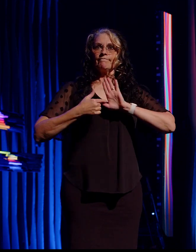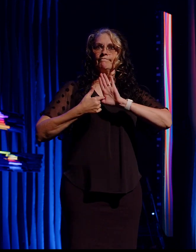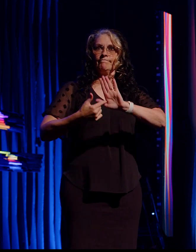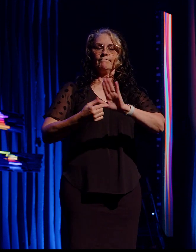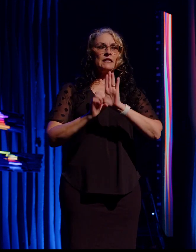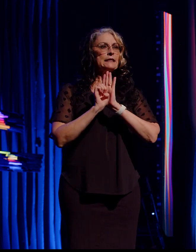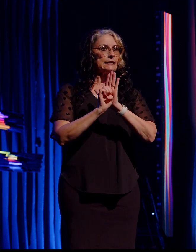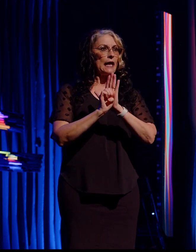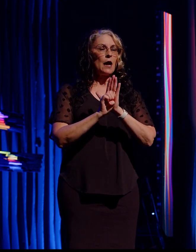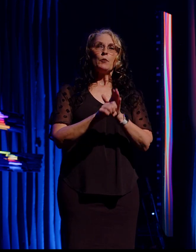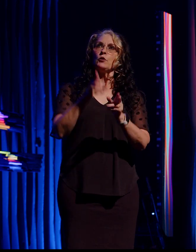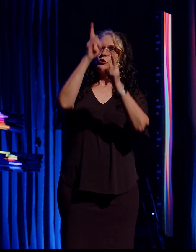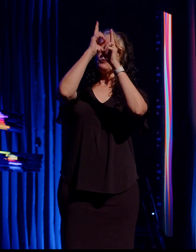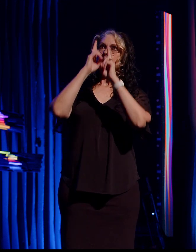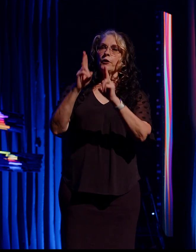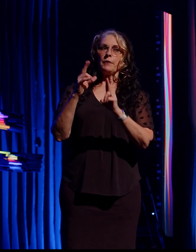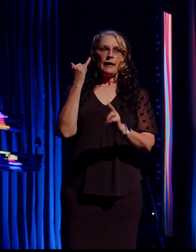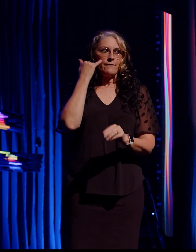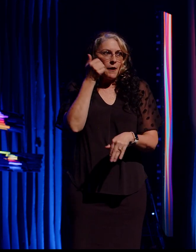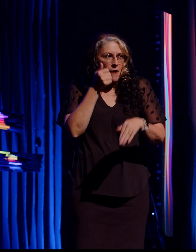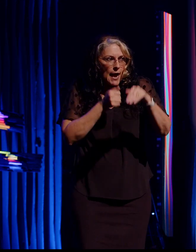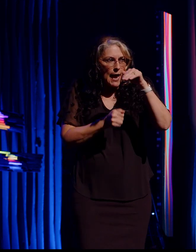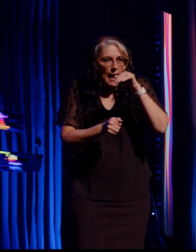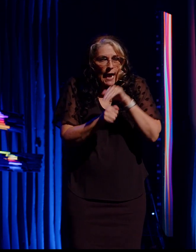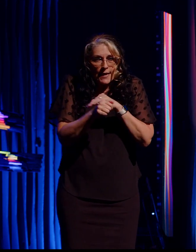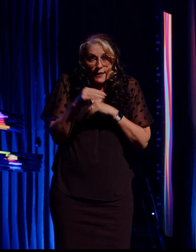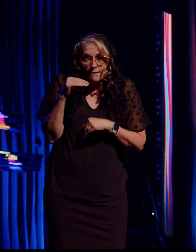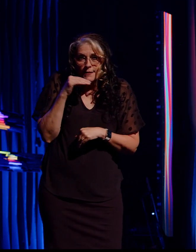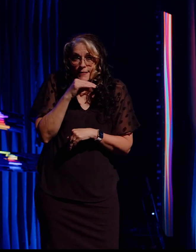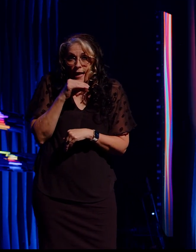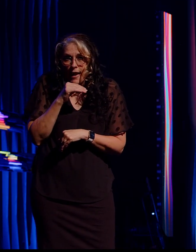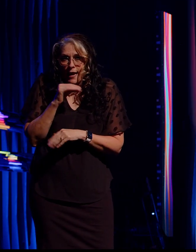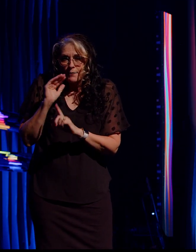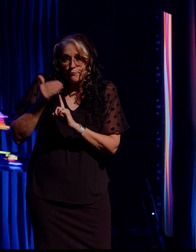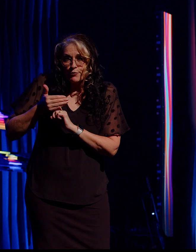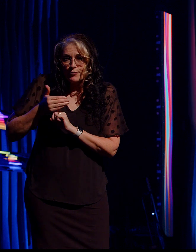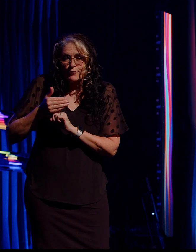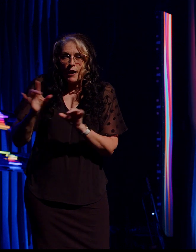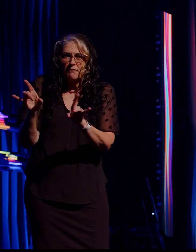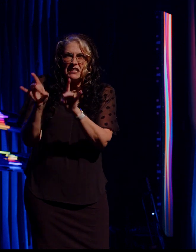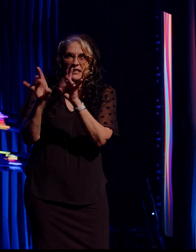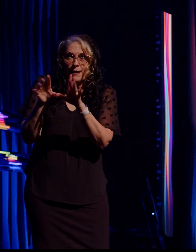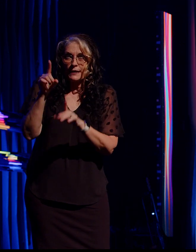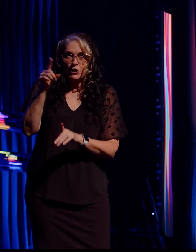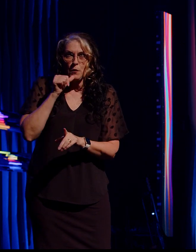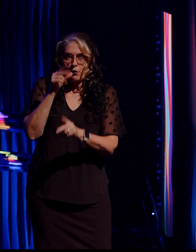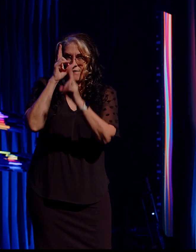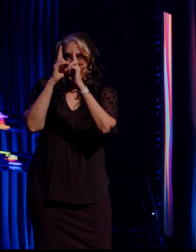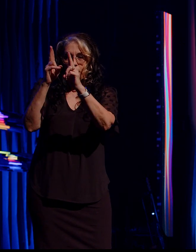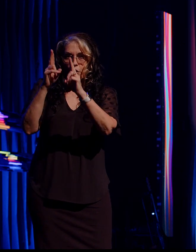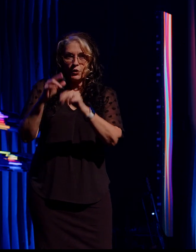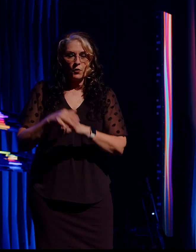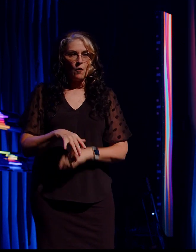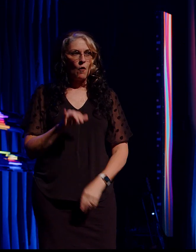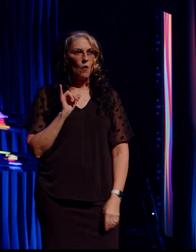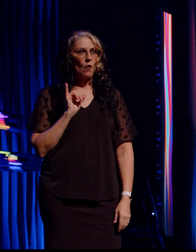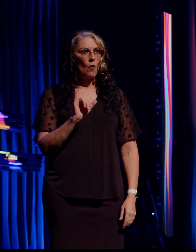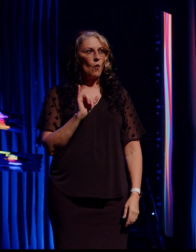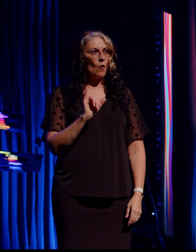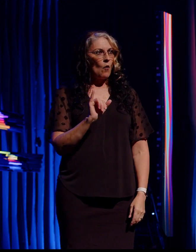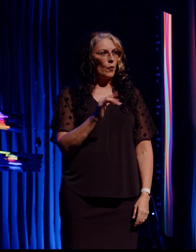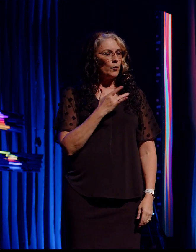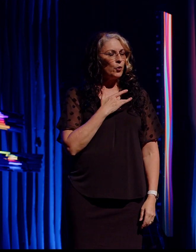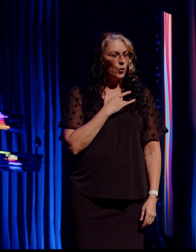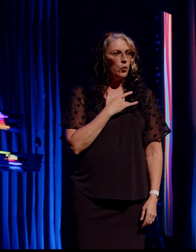me fearing you. If I'm devious and I'm hiding something, I'm showing I despise you, that I do not fear you. I think that hits home with every single one